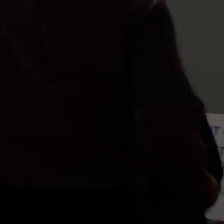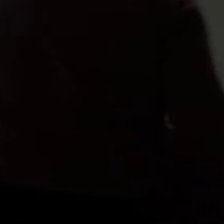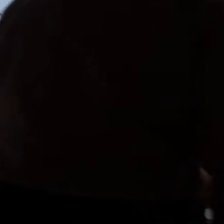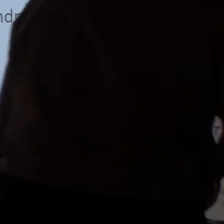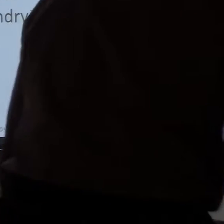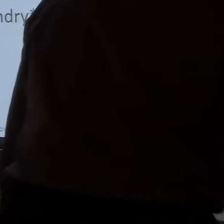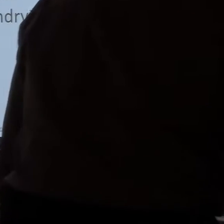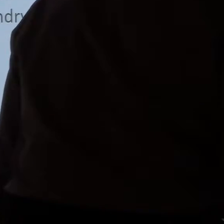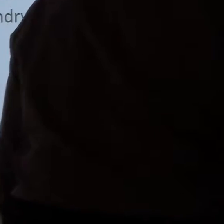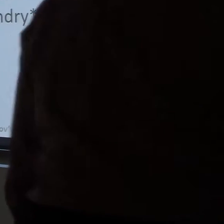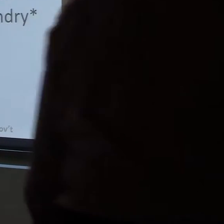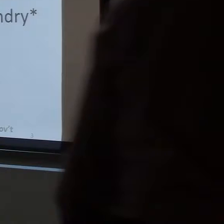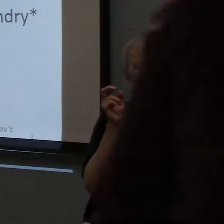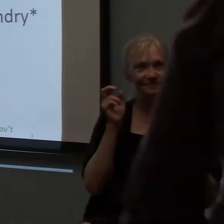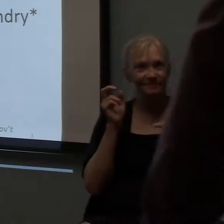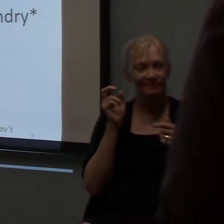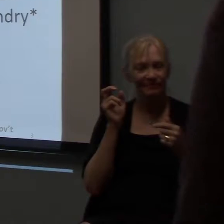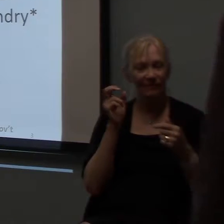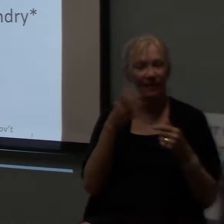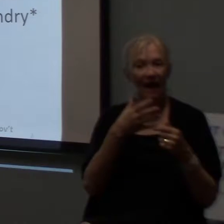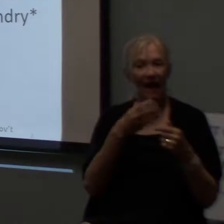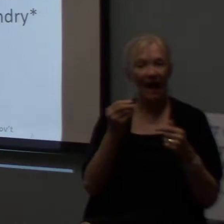speak. Limit